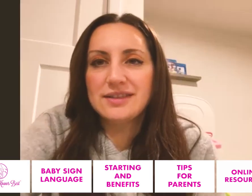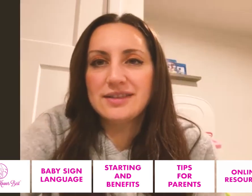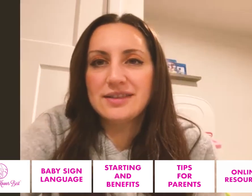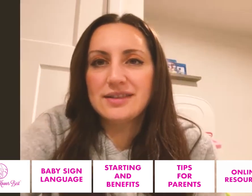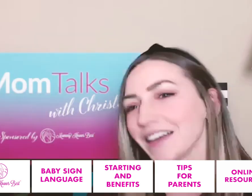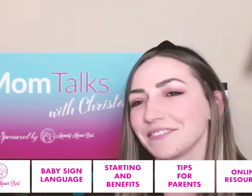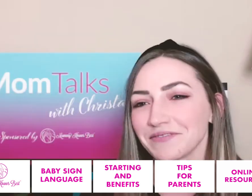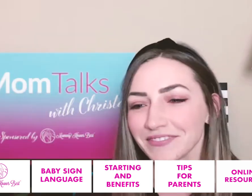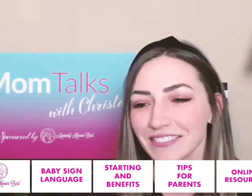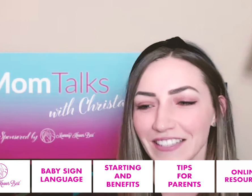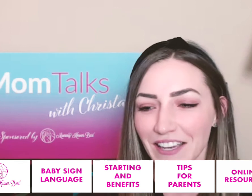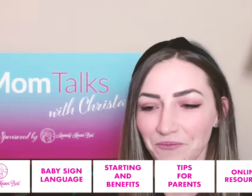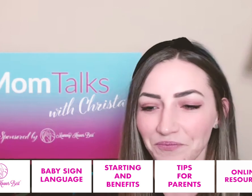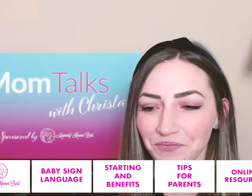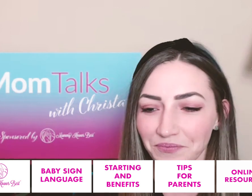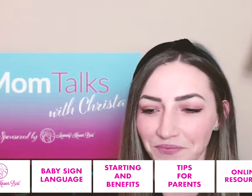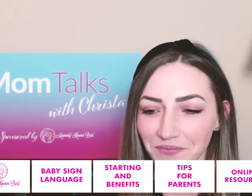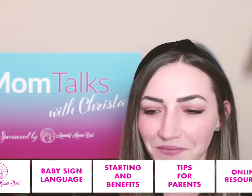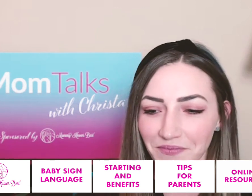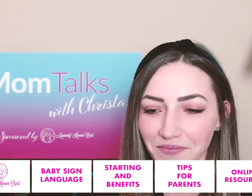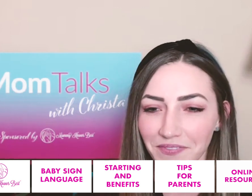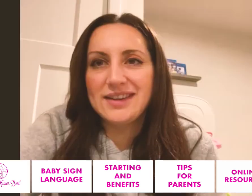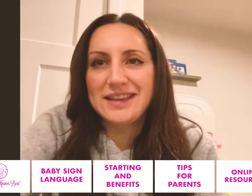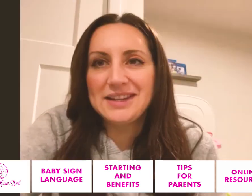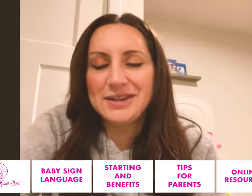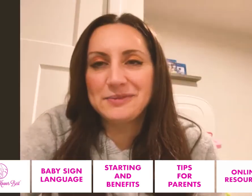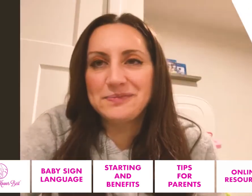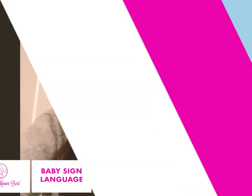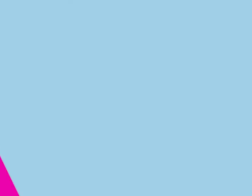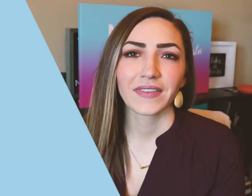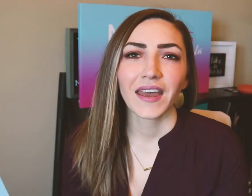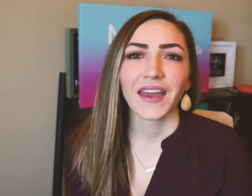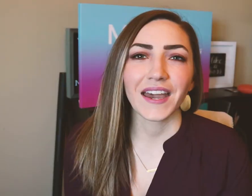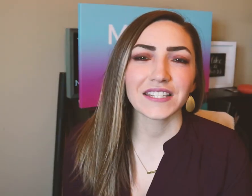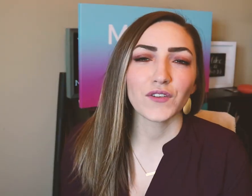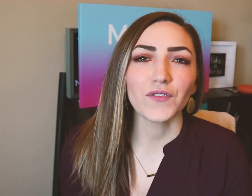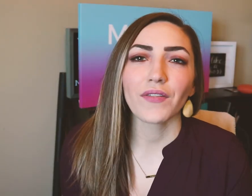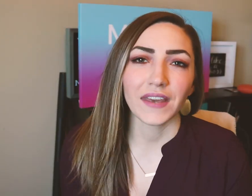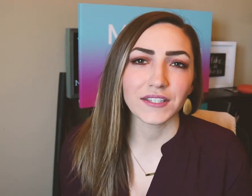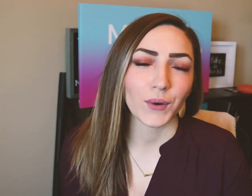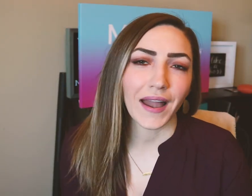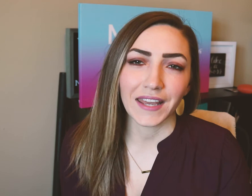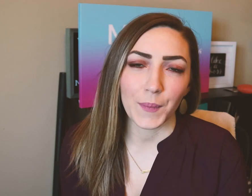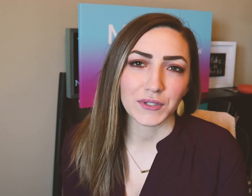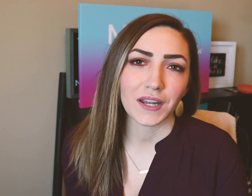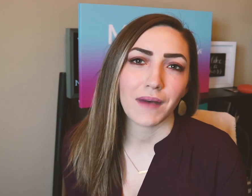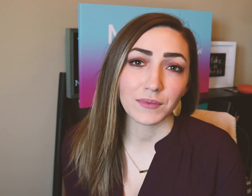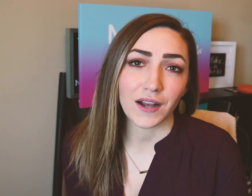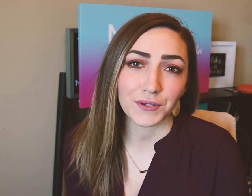coming on. Thank you for having me. I really enjoyed it. Thank you. Hey guys, if you found this or any episode of Mom Talks with